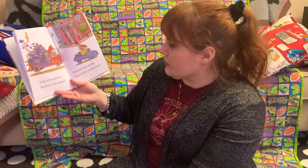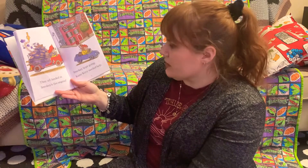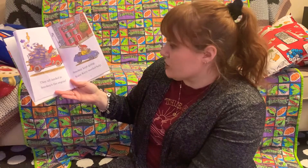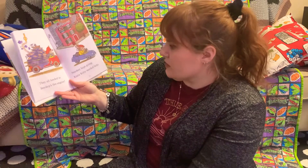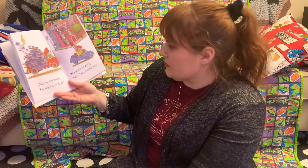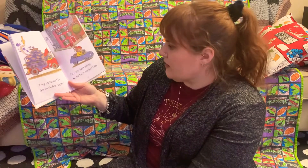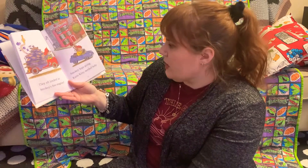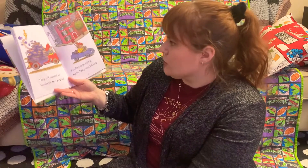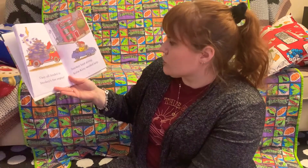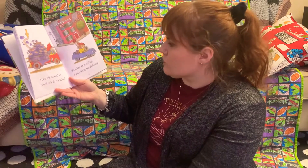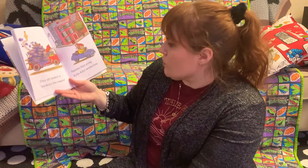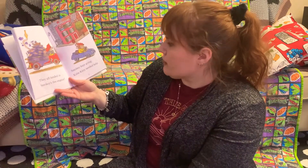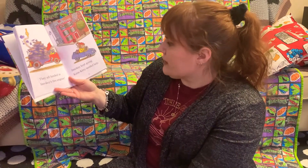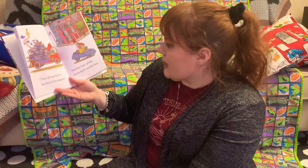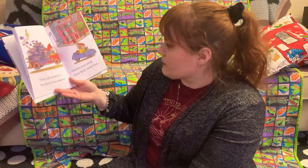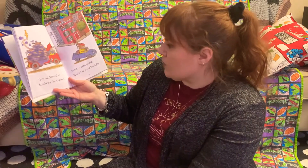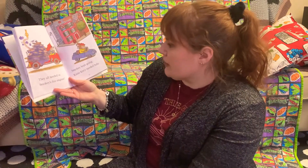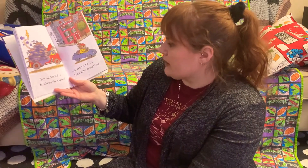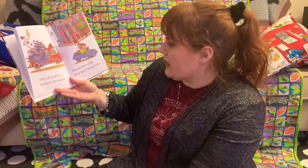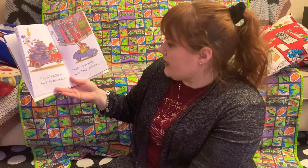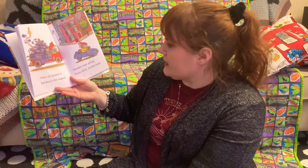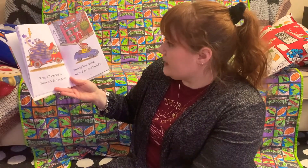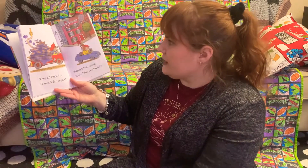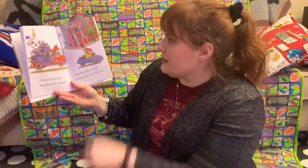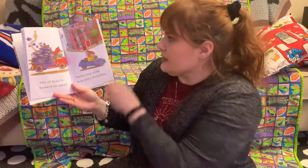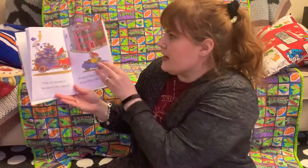engine. Smokey kept going. Katie Kitty needed help.